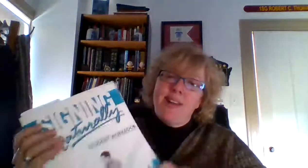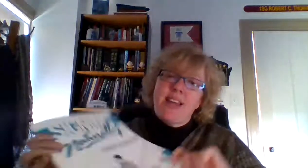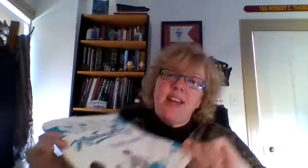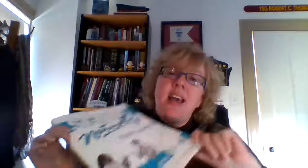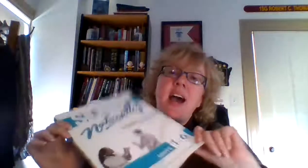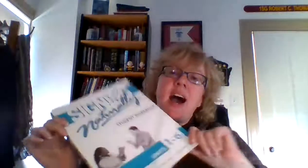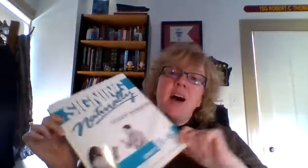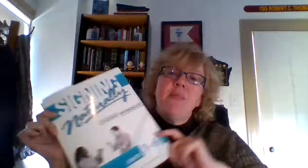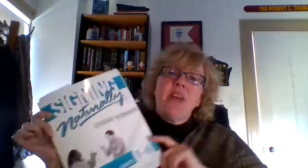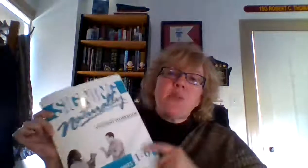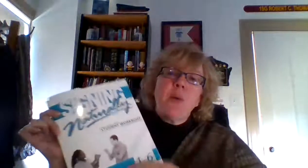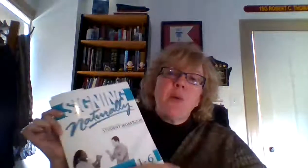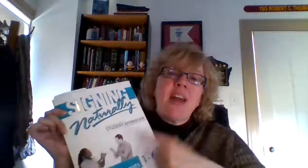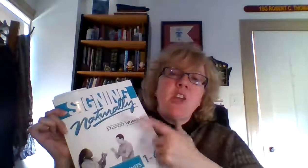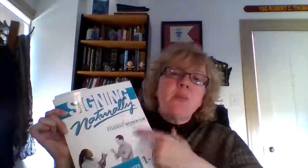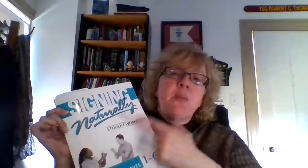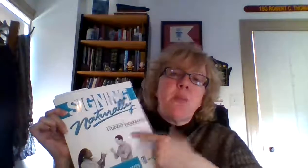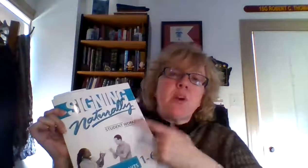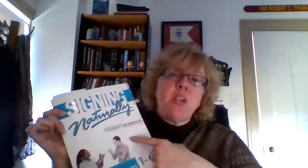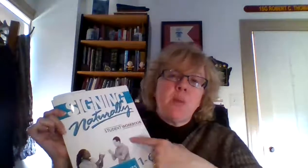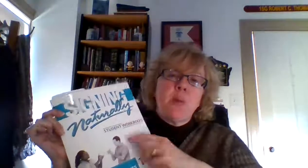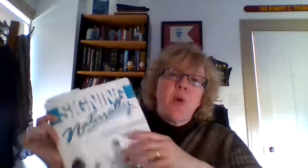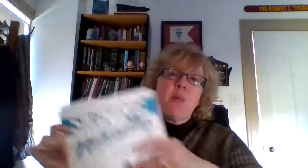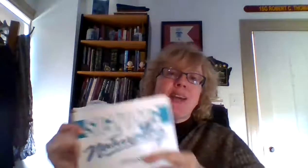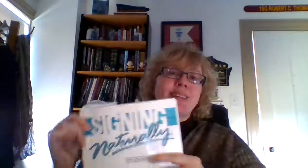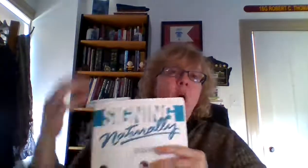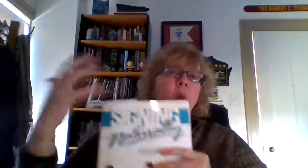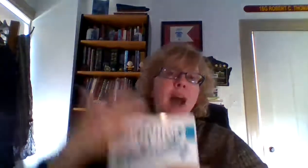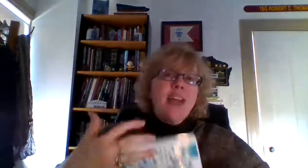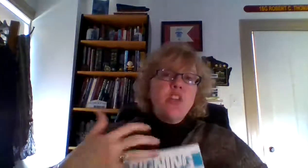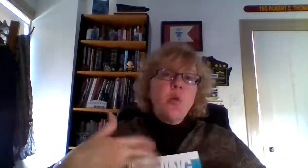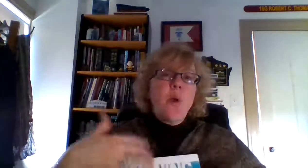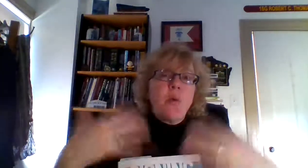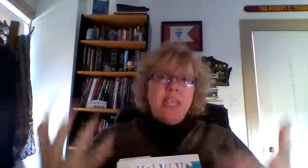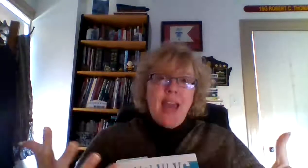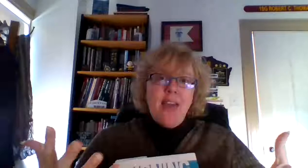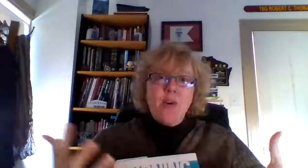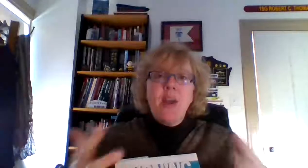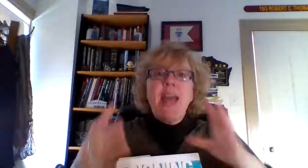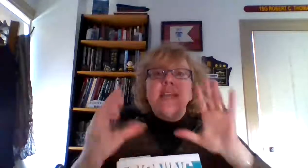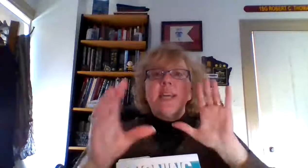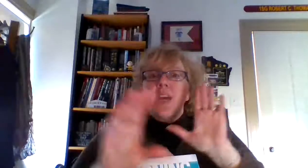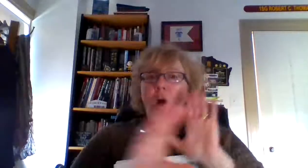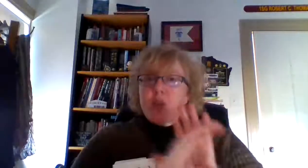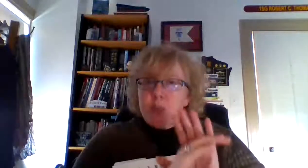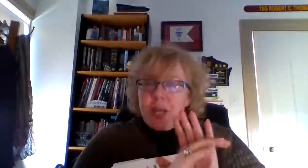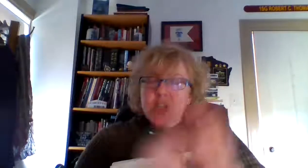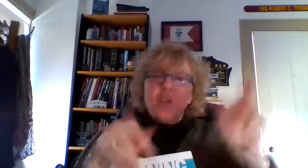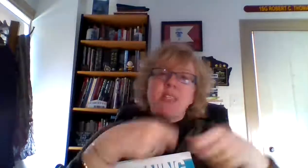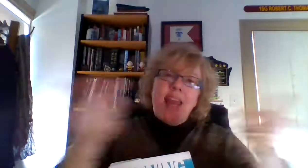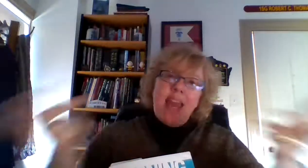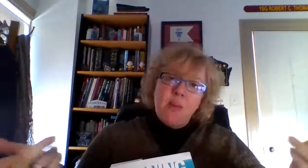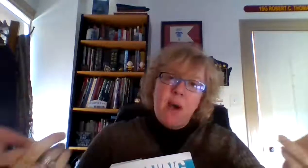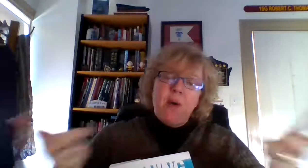sign. That's why we're kind of using the book a little bit more, because what I do when we're together is I take all those pictures and I hand them out, and